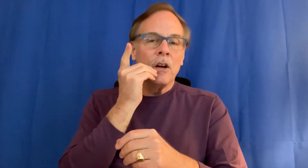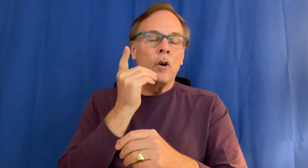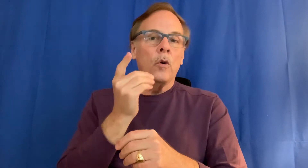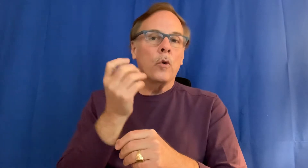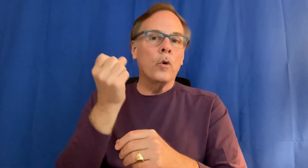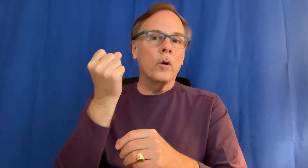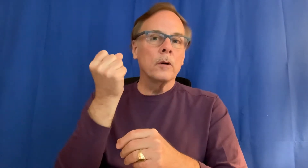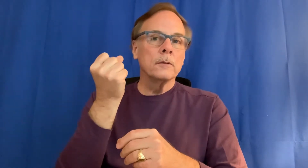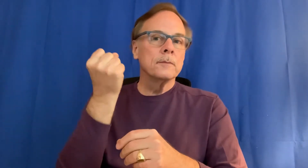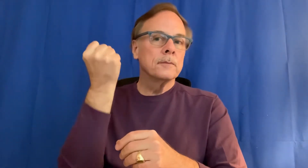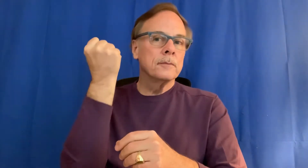Or